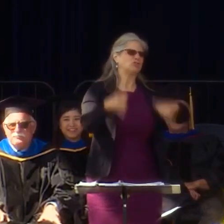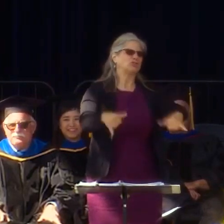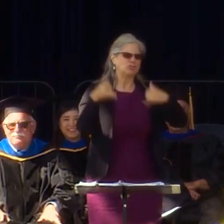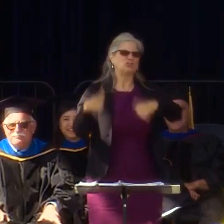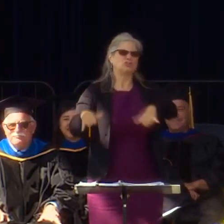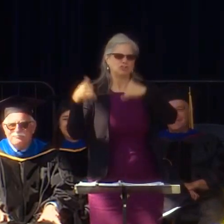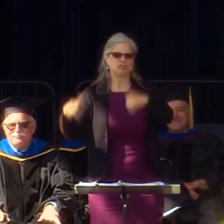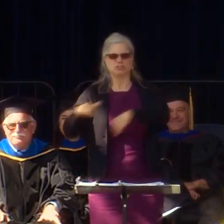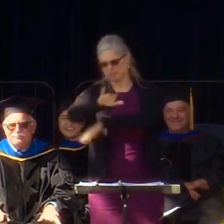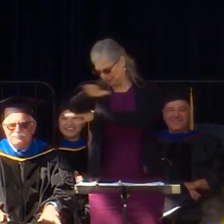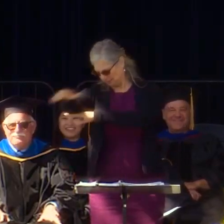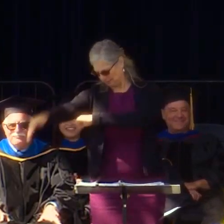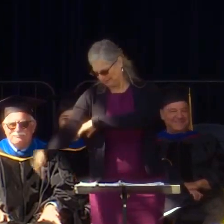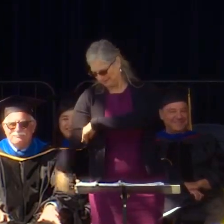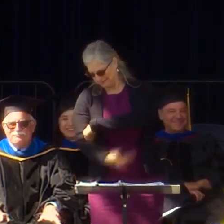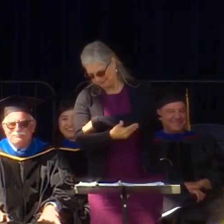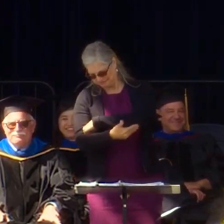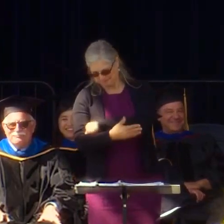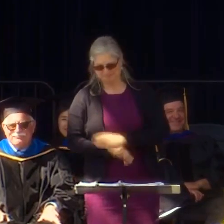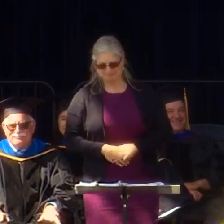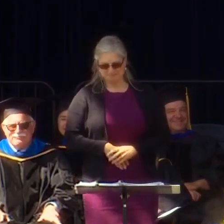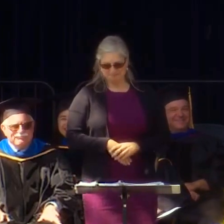Playa